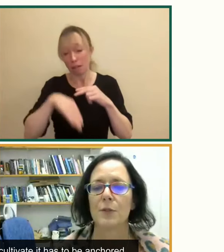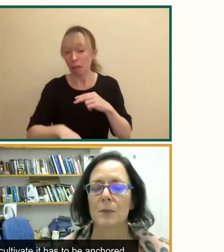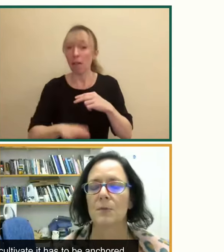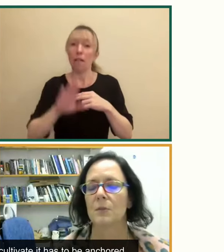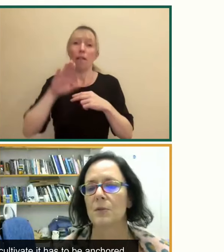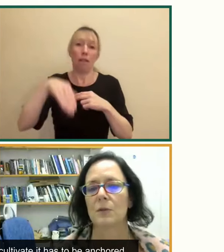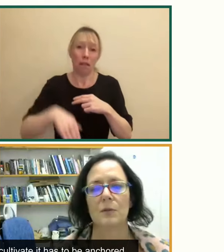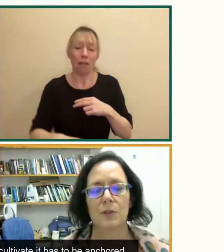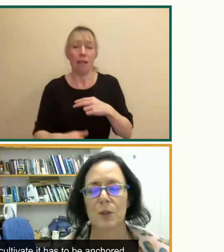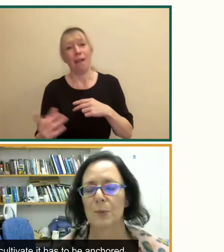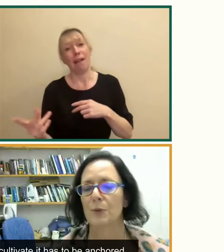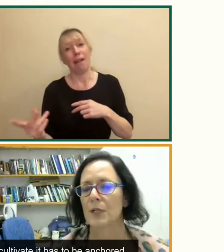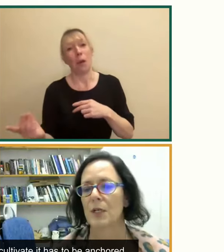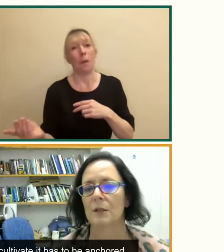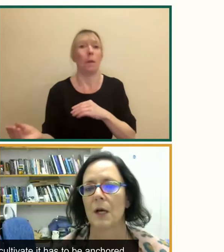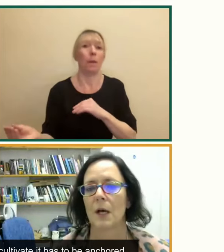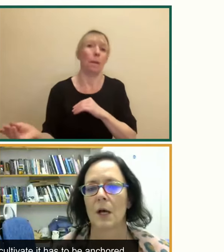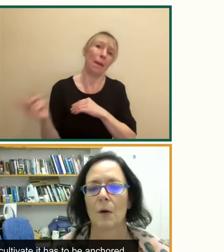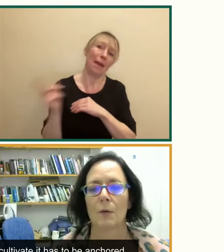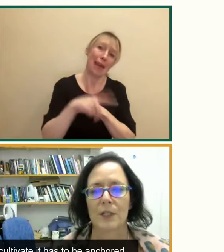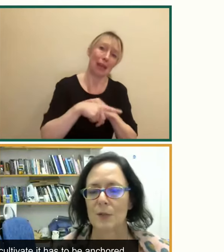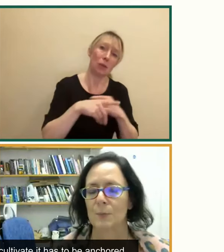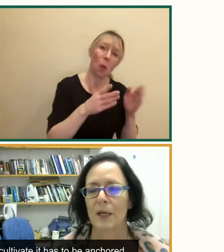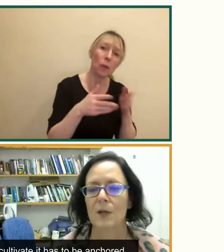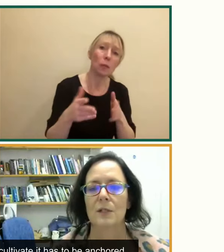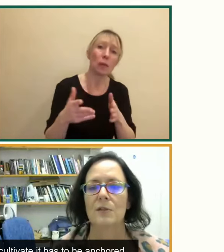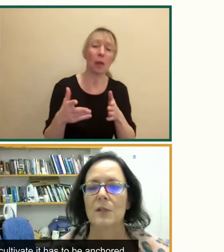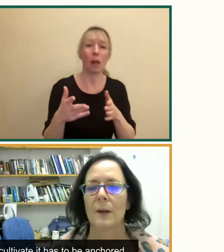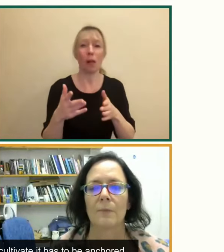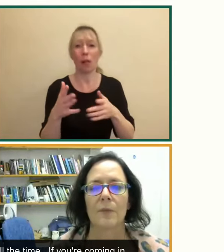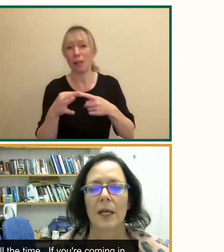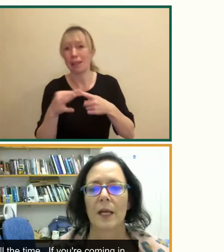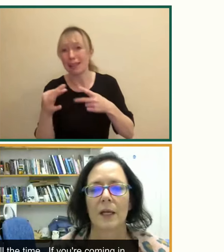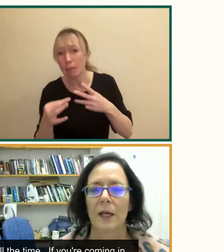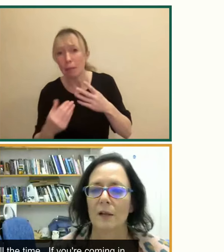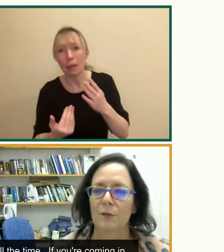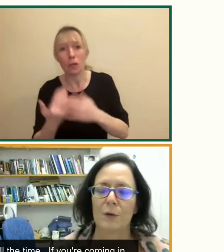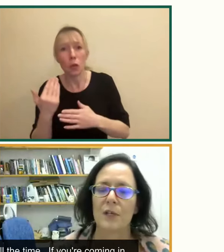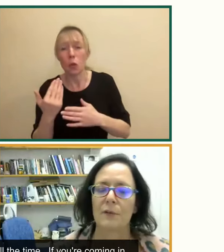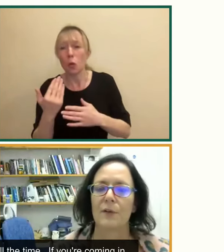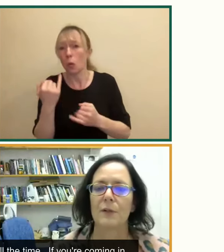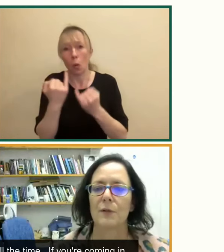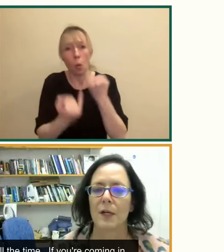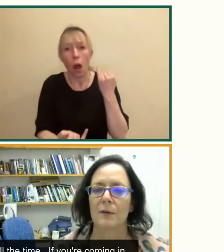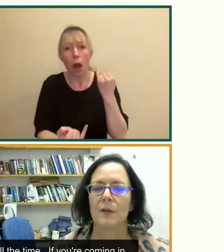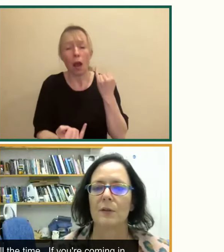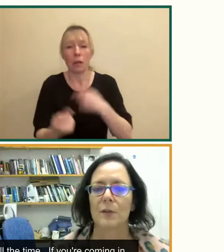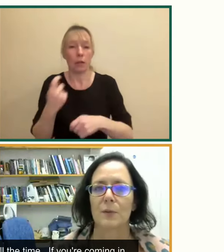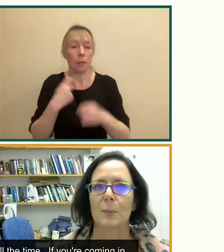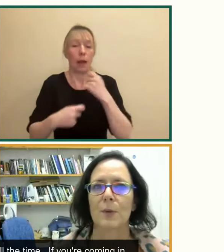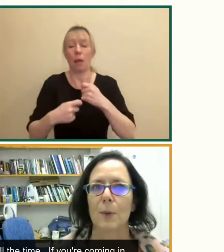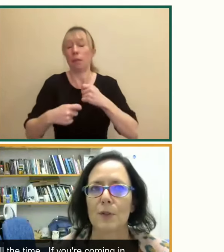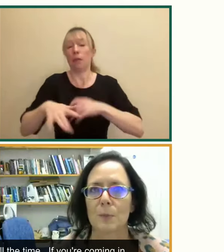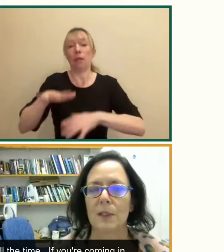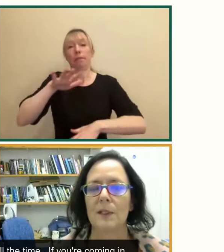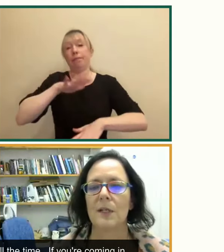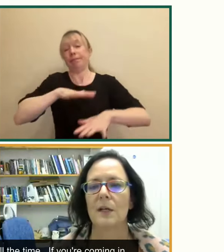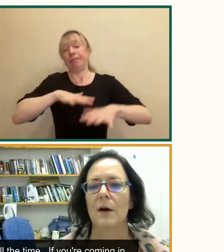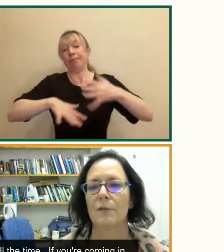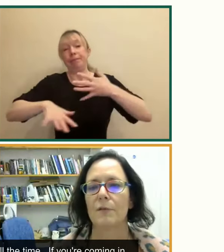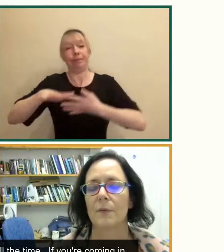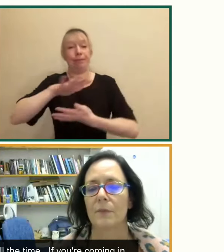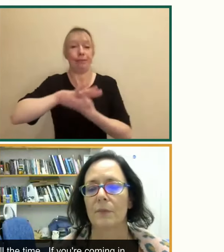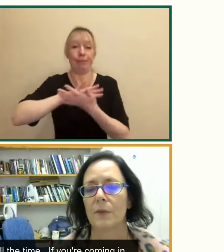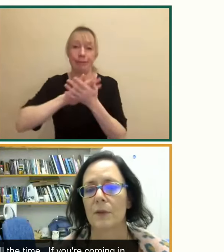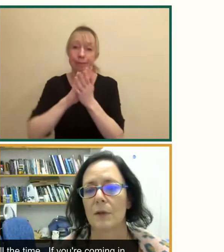hospital, if you have new symptoms or disease progression or exacerbations, it throws everything into the air. So the